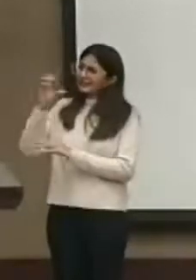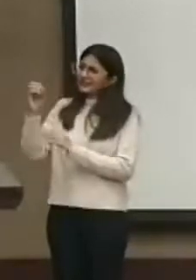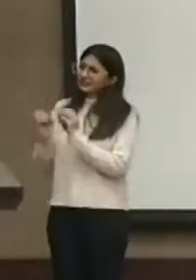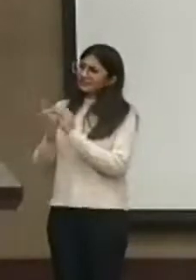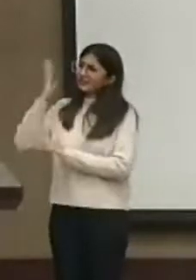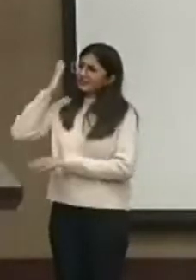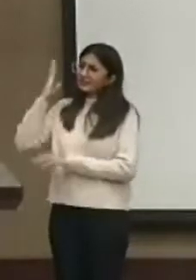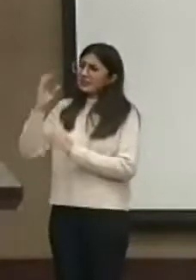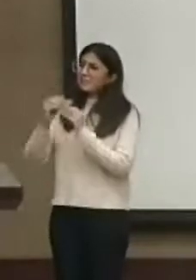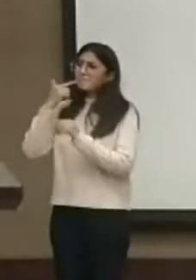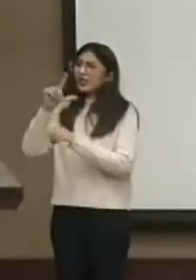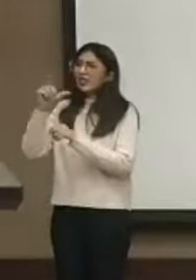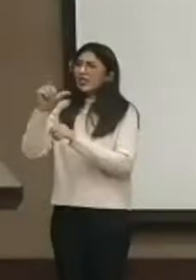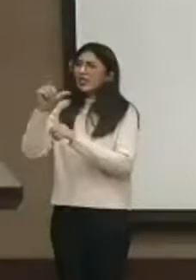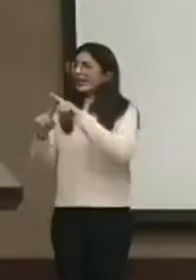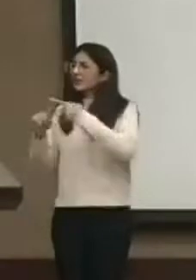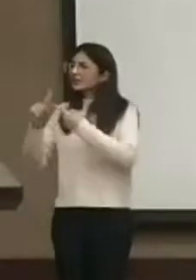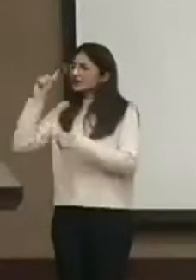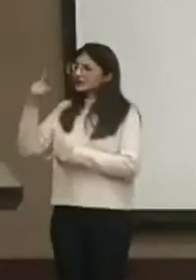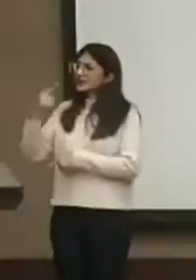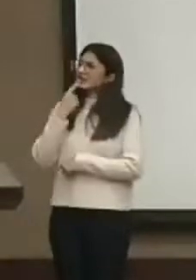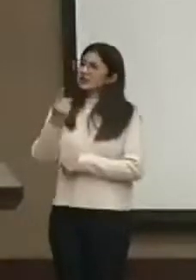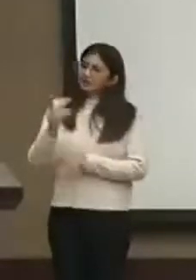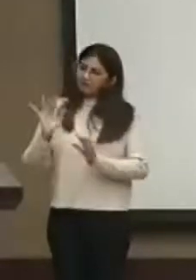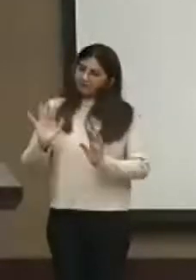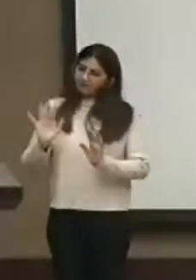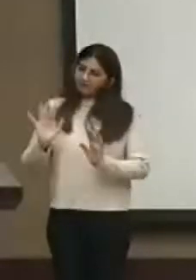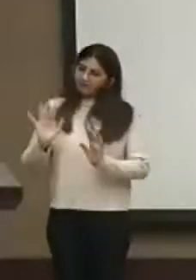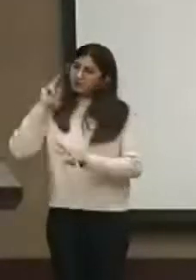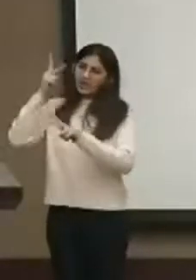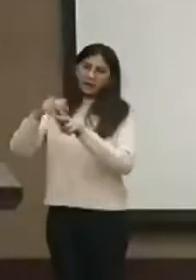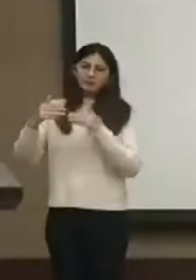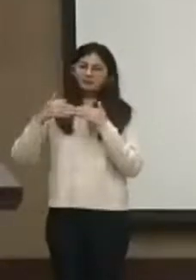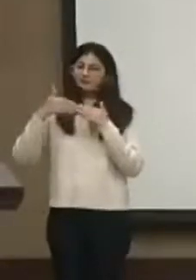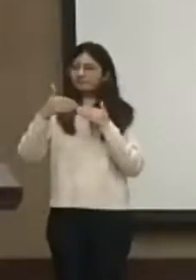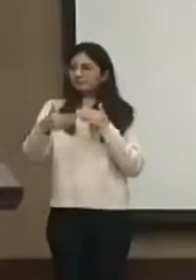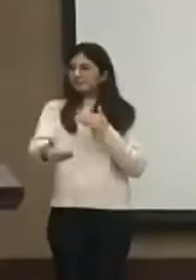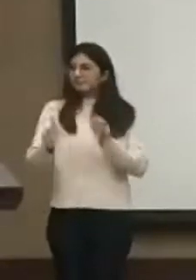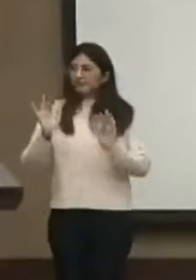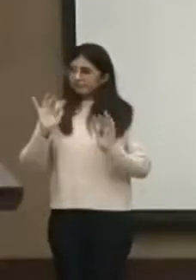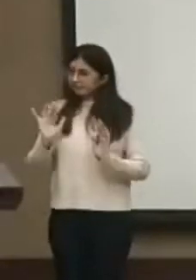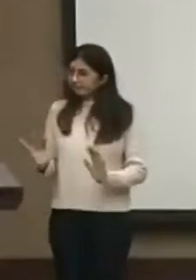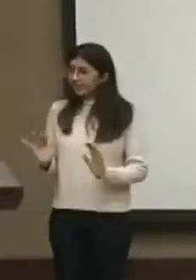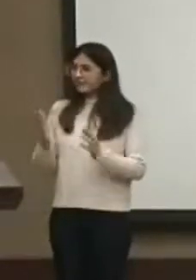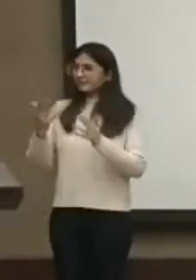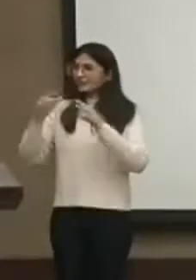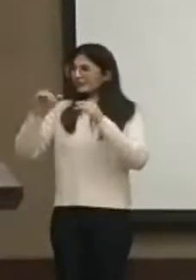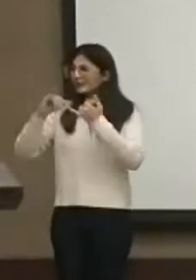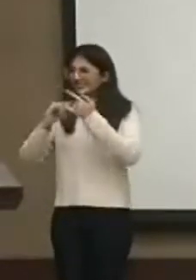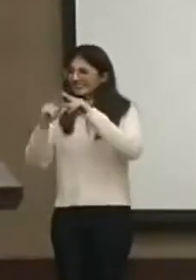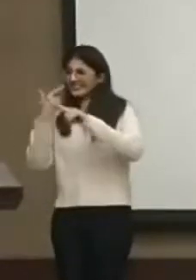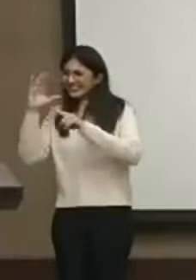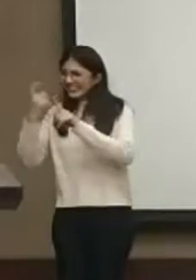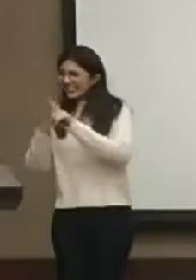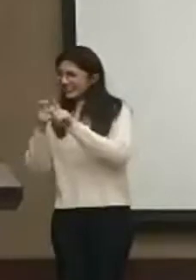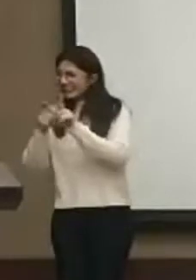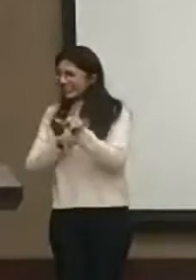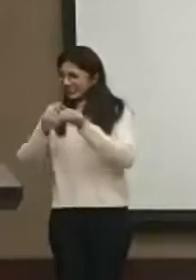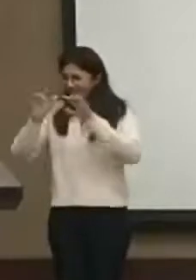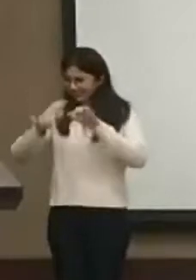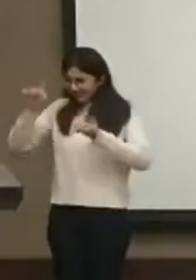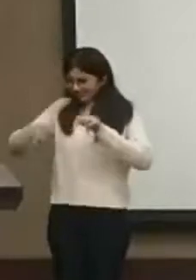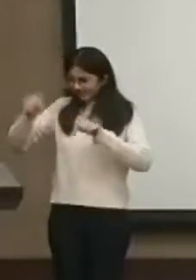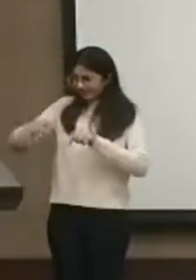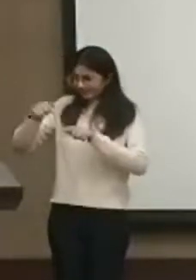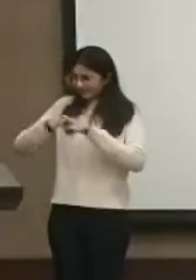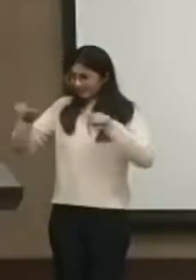about our first commitment. Ever since, we've had our technology. We had sticky keys in those early days.